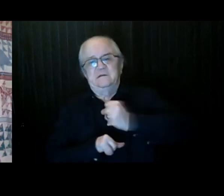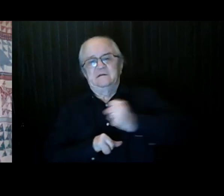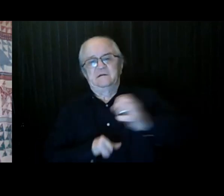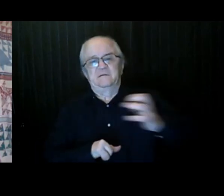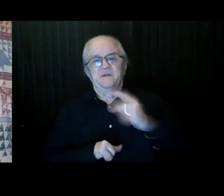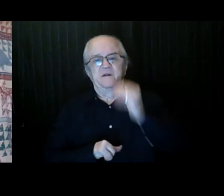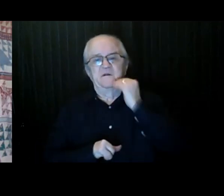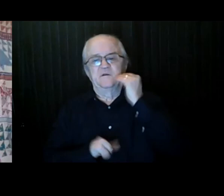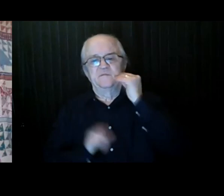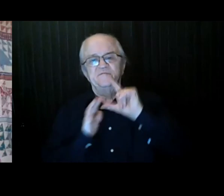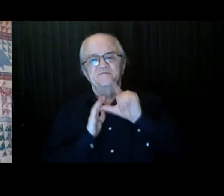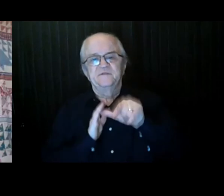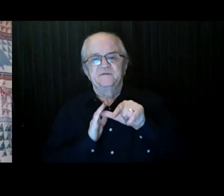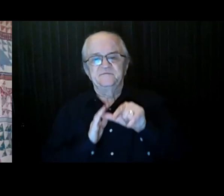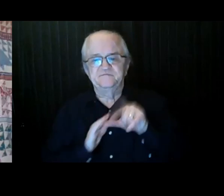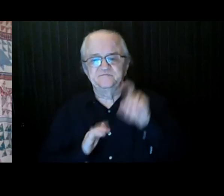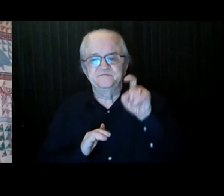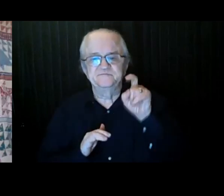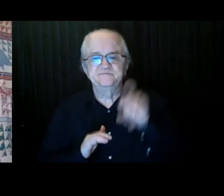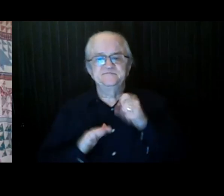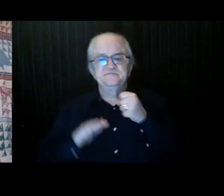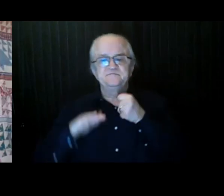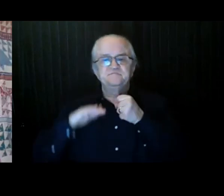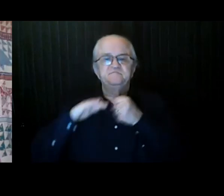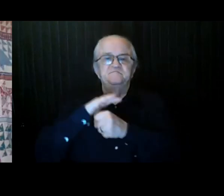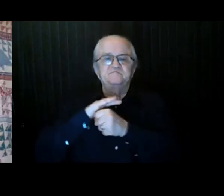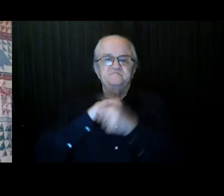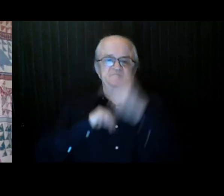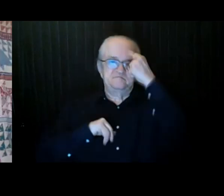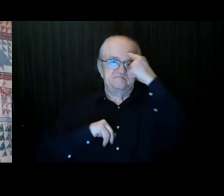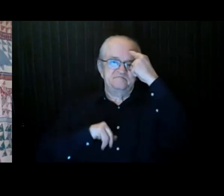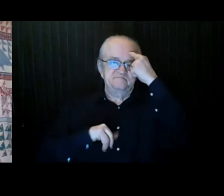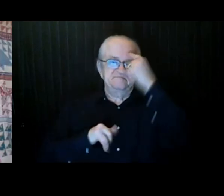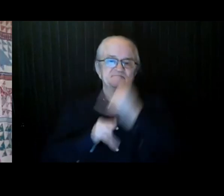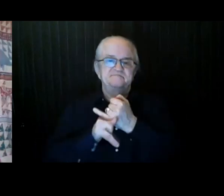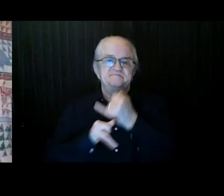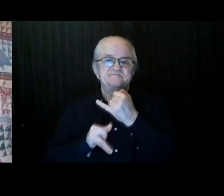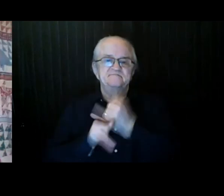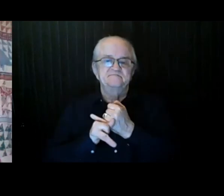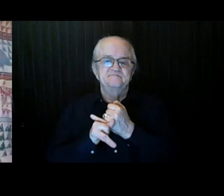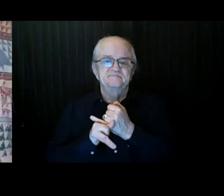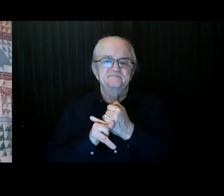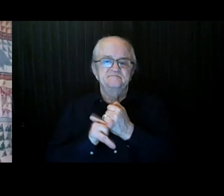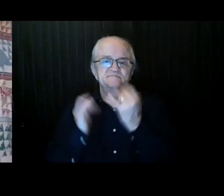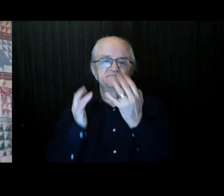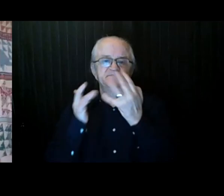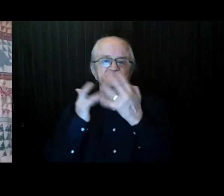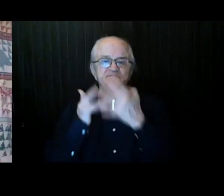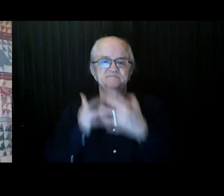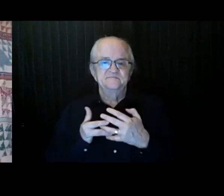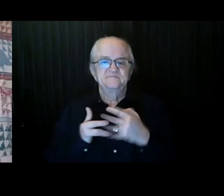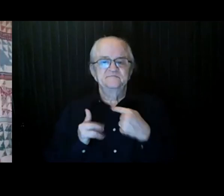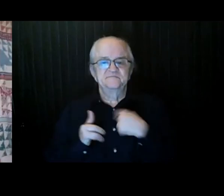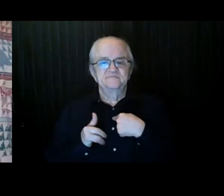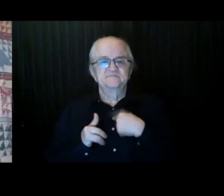Eventually, we had to put her into a mental institution. And it just worked out that I was the one who was going to